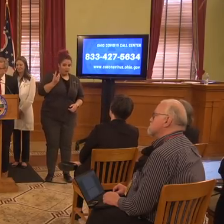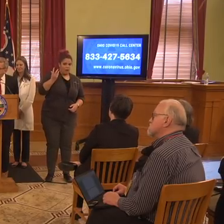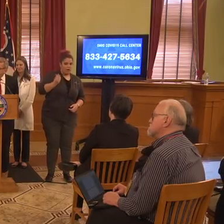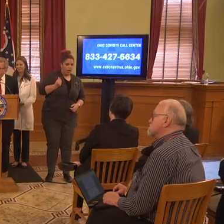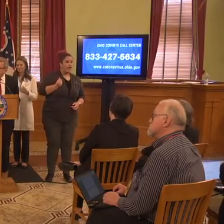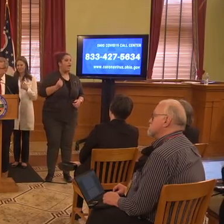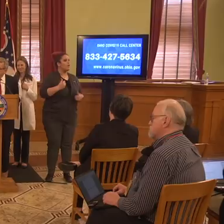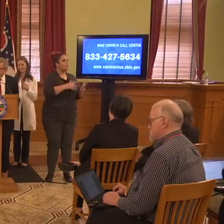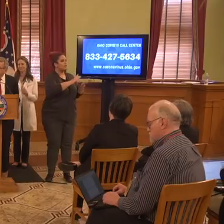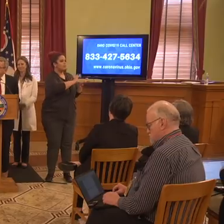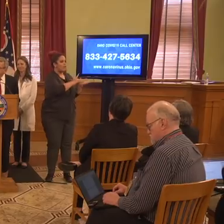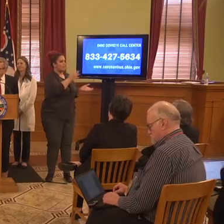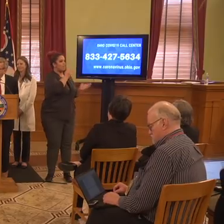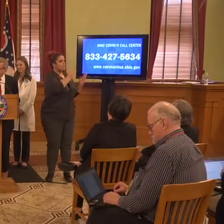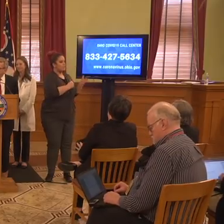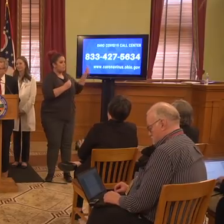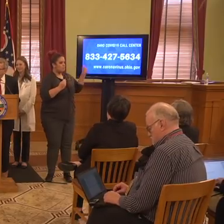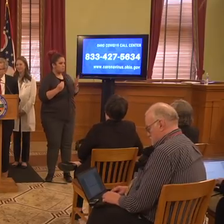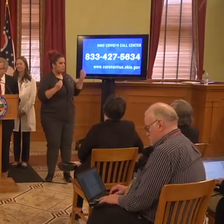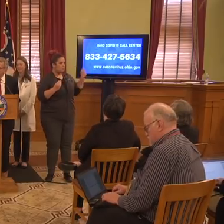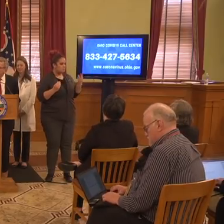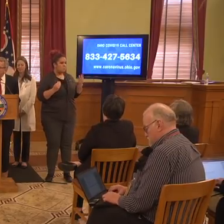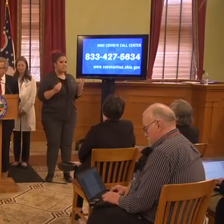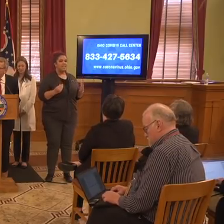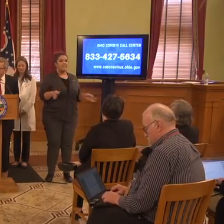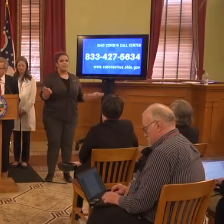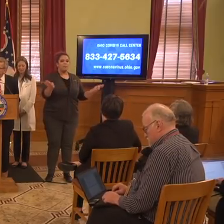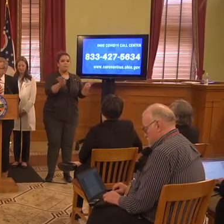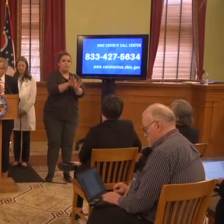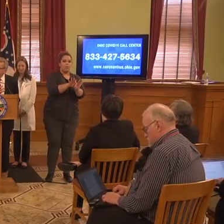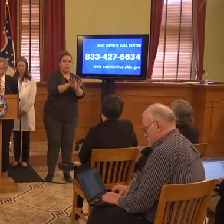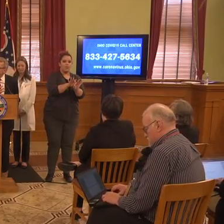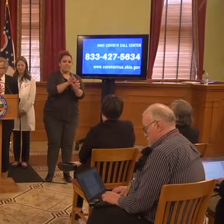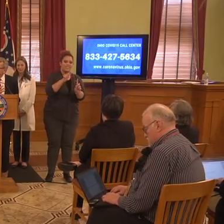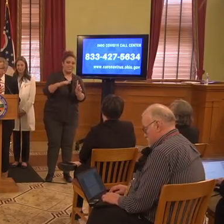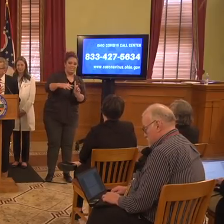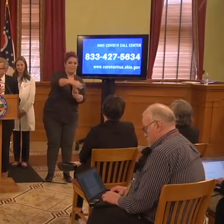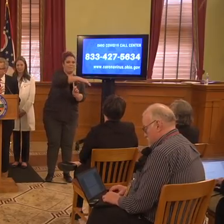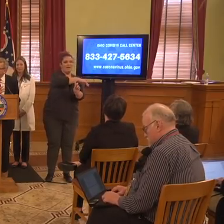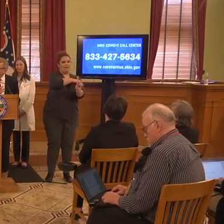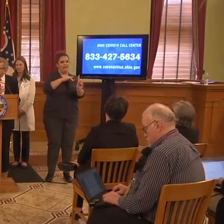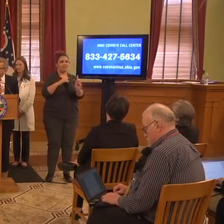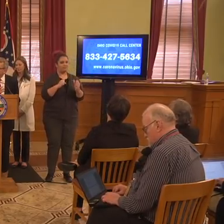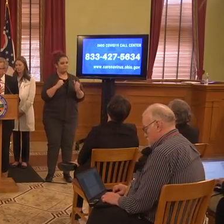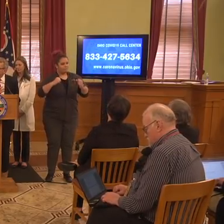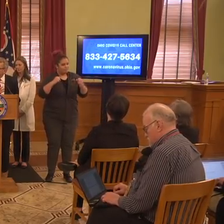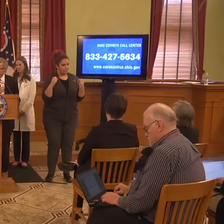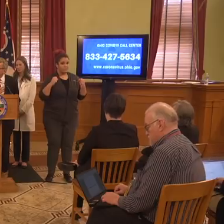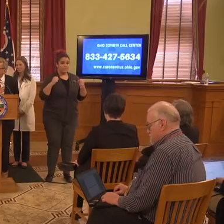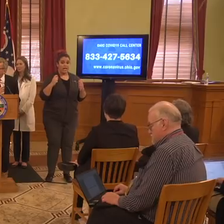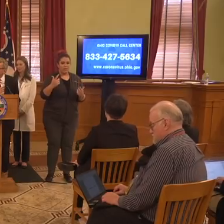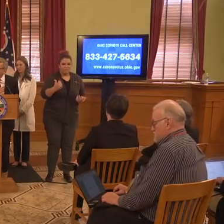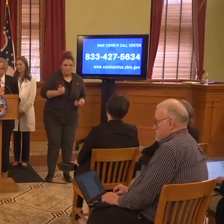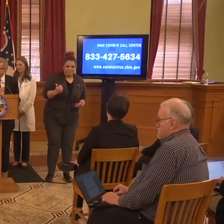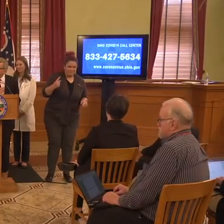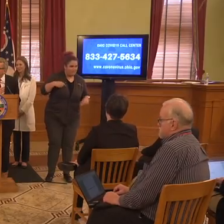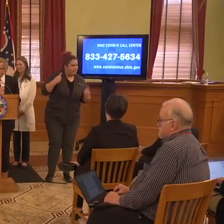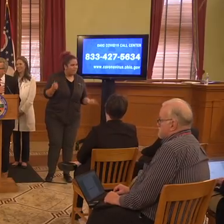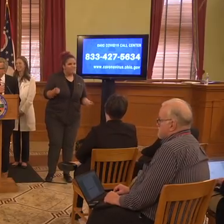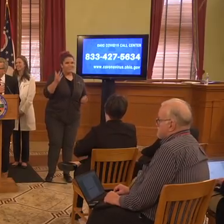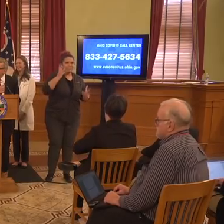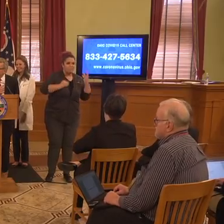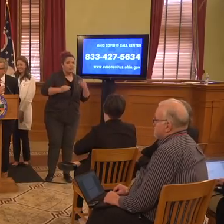it's space. Keep space. Again, for someone who's spent a lifetime shaking hands and trying